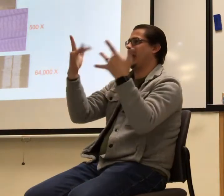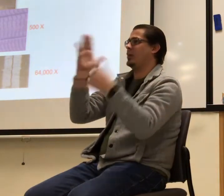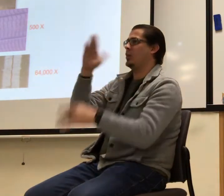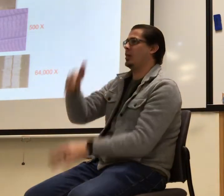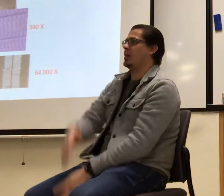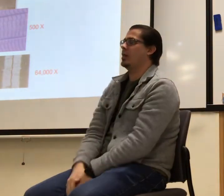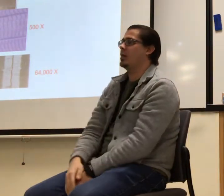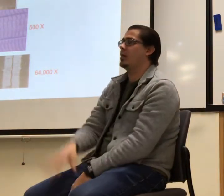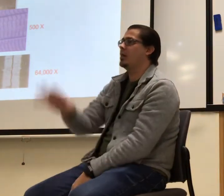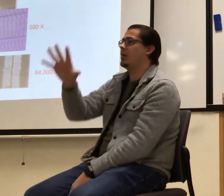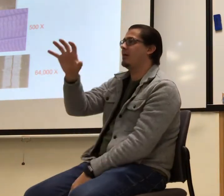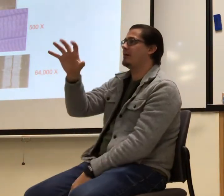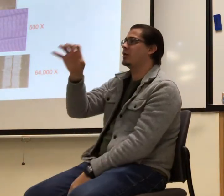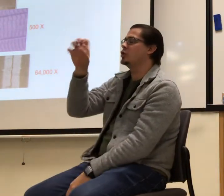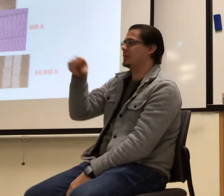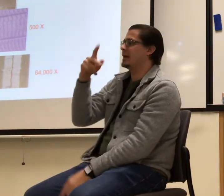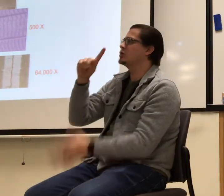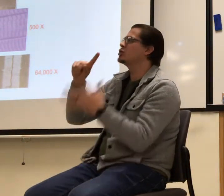(500x), you can